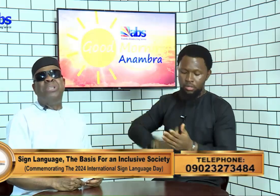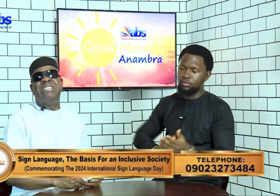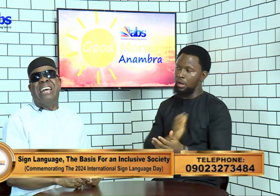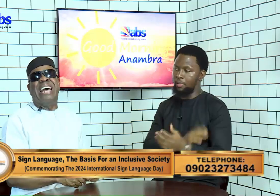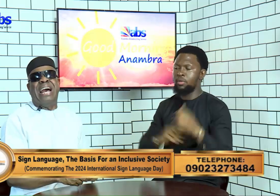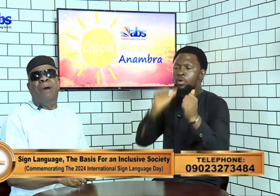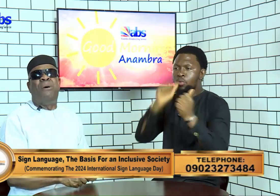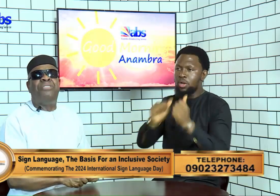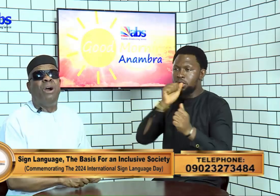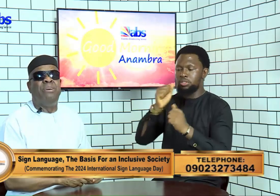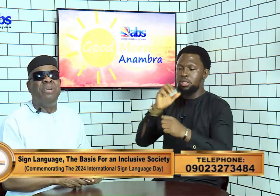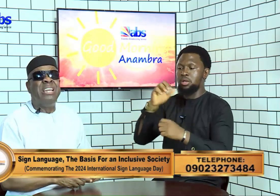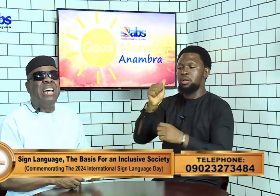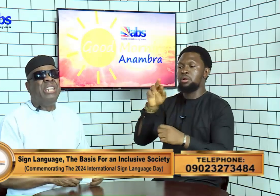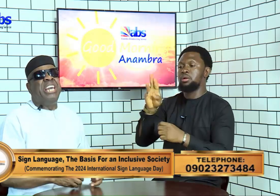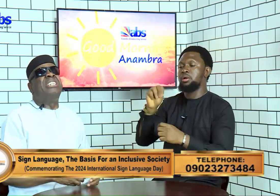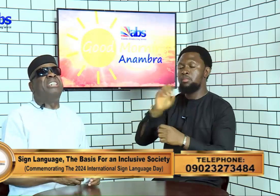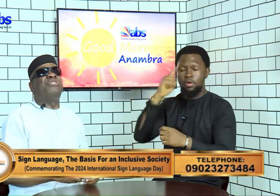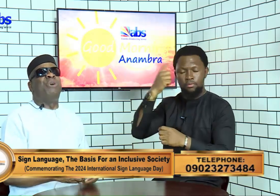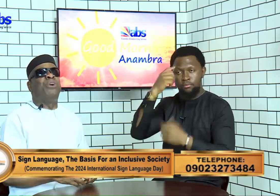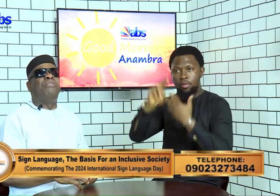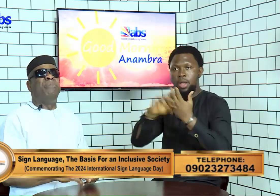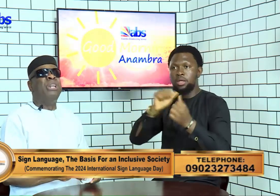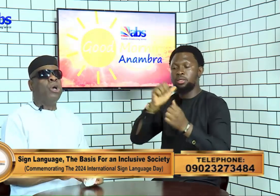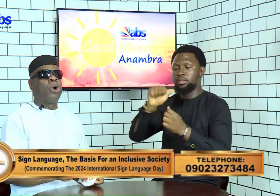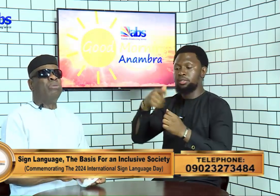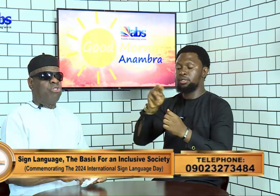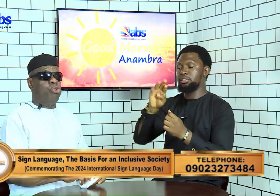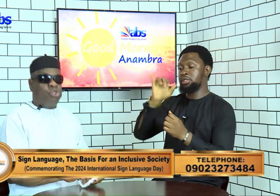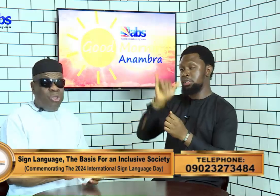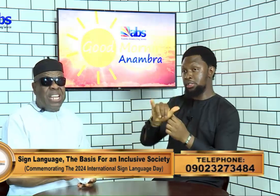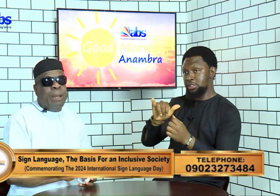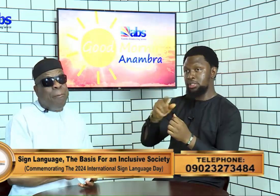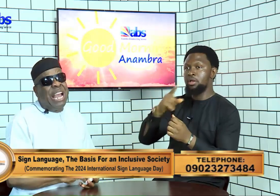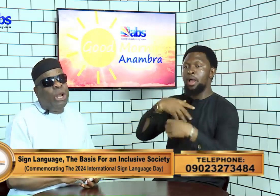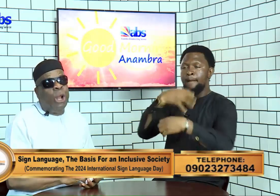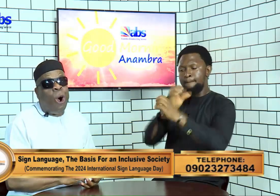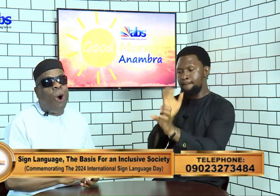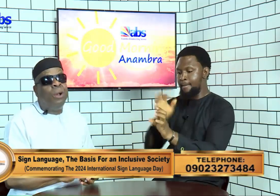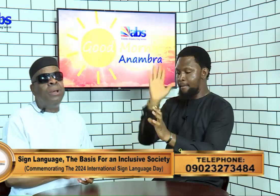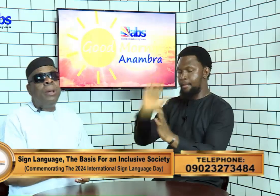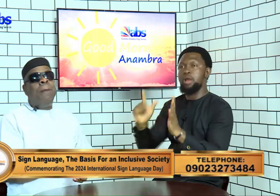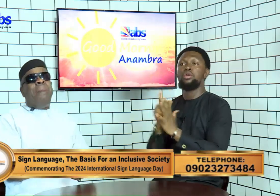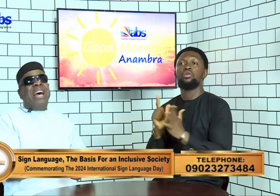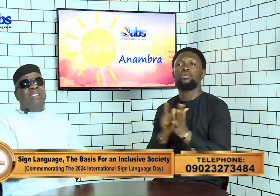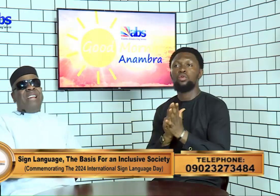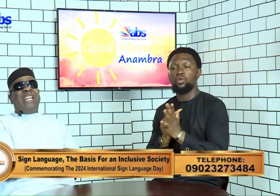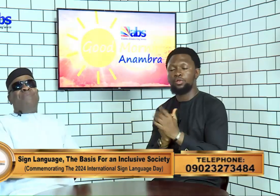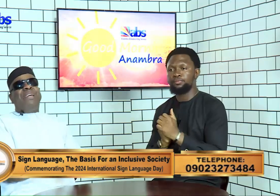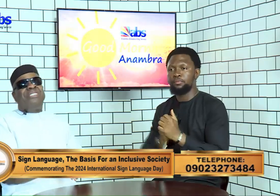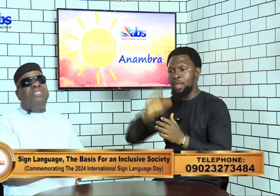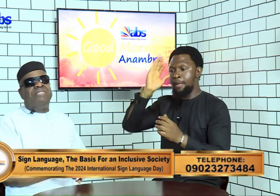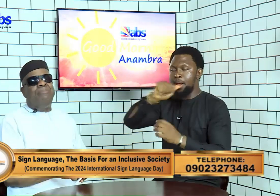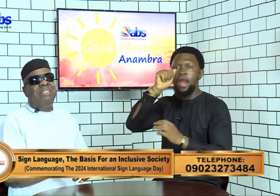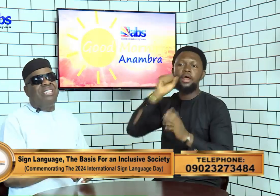Commission, which is an arm of the government, an agency of government constituted by law, by